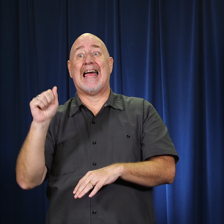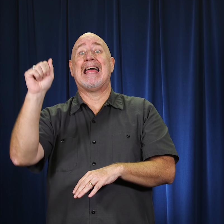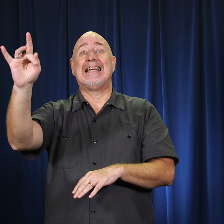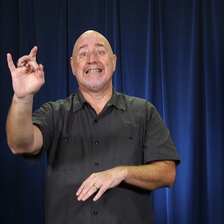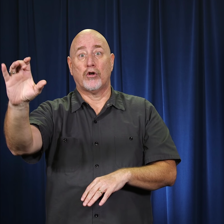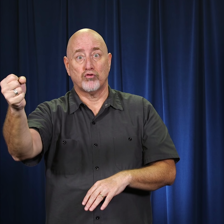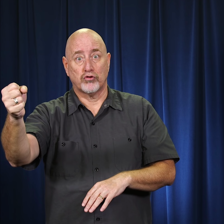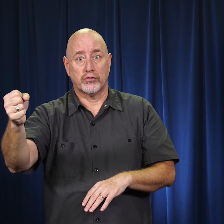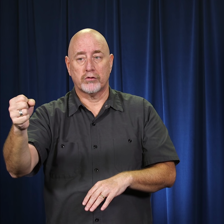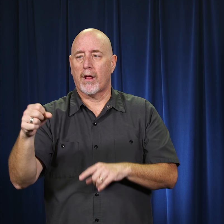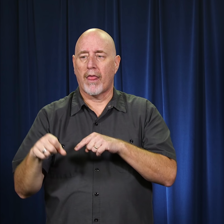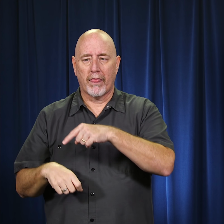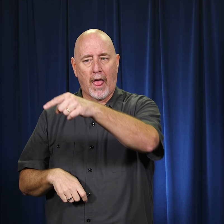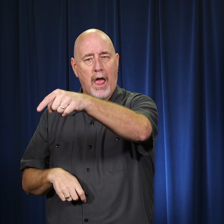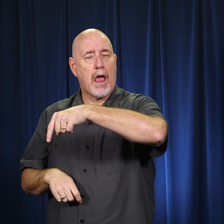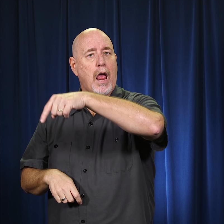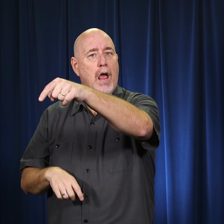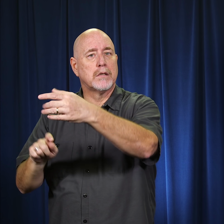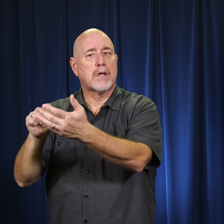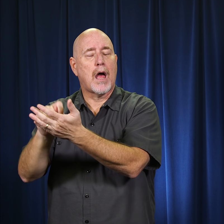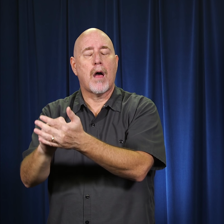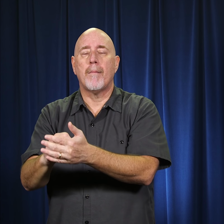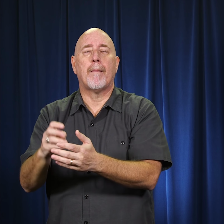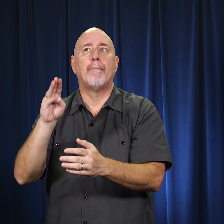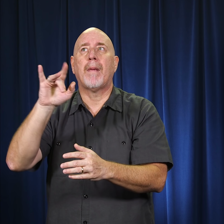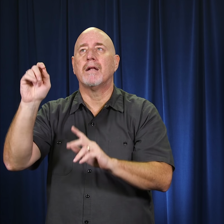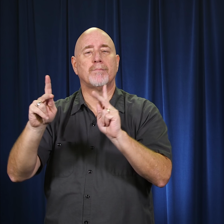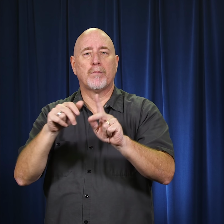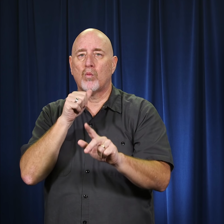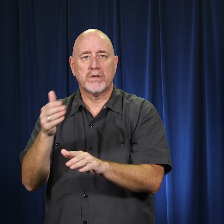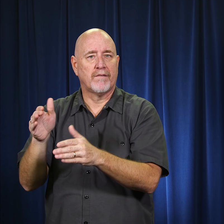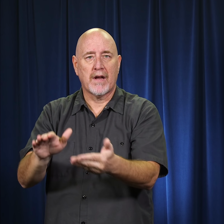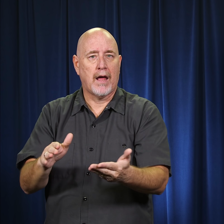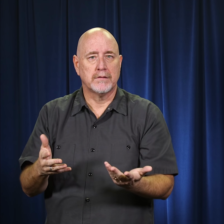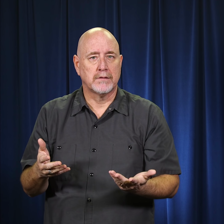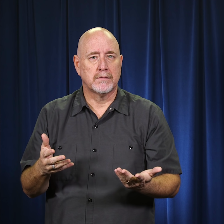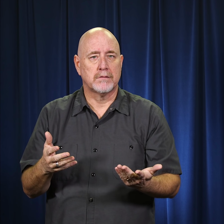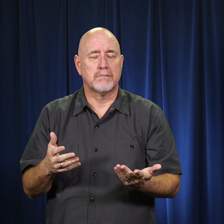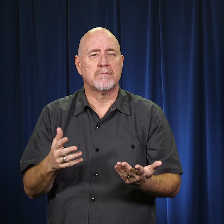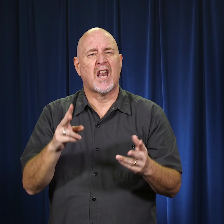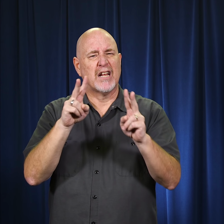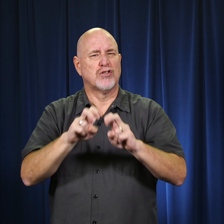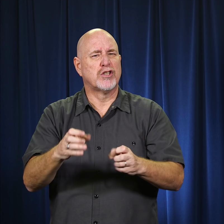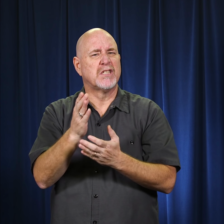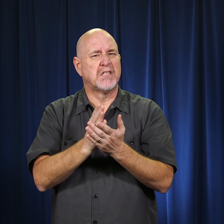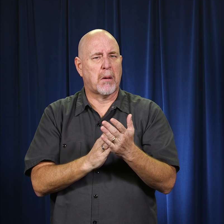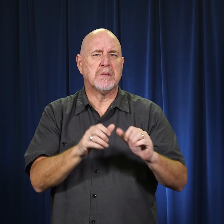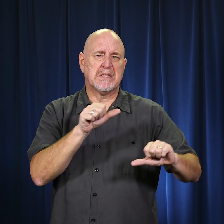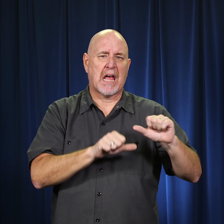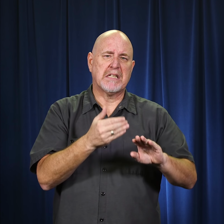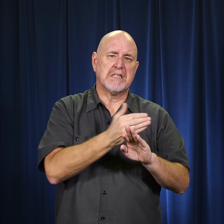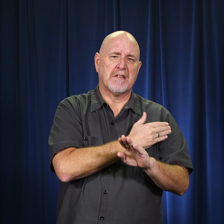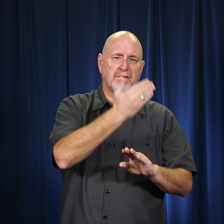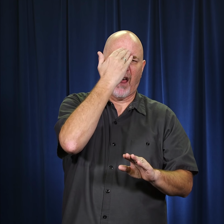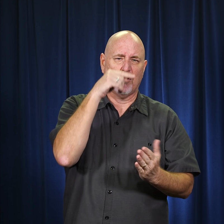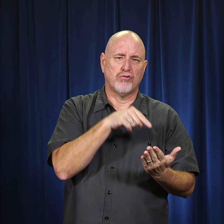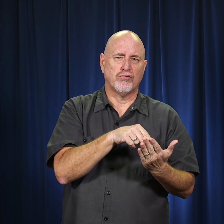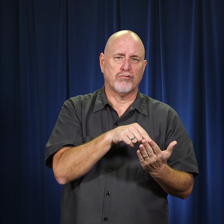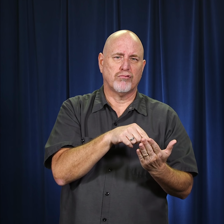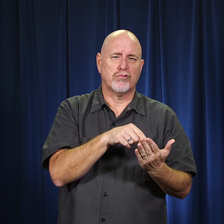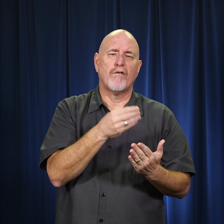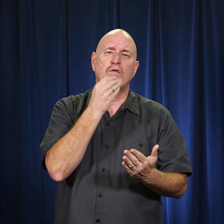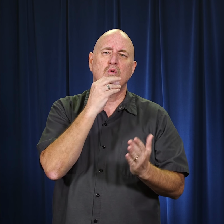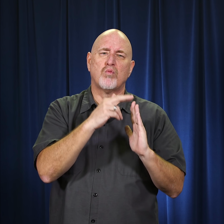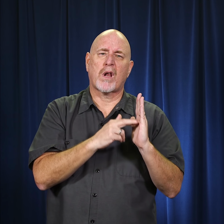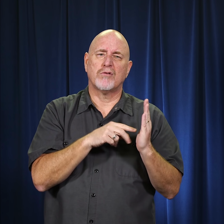even the 1800s, they would have kept millions of people alive. Let's look at some of this scientific foreknowledge,